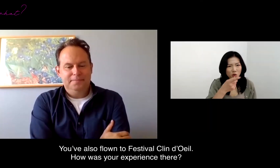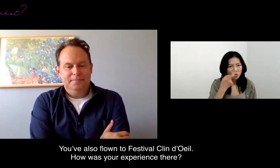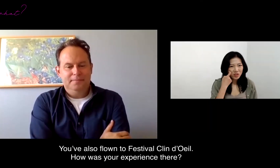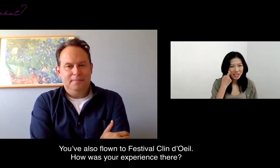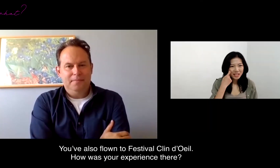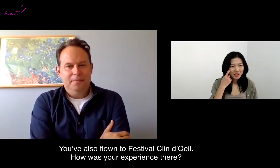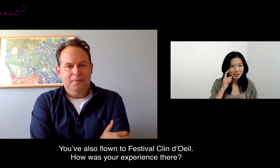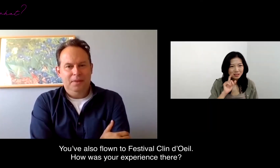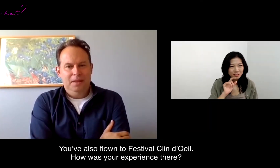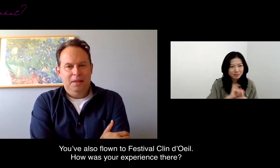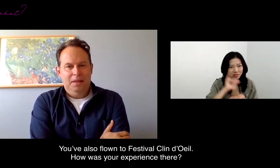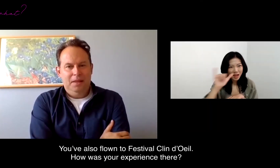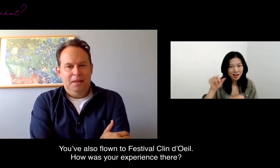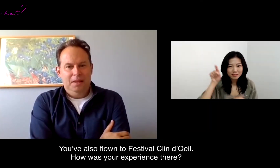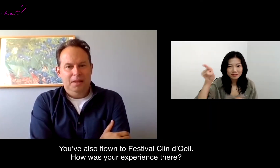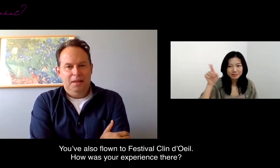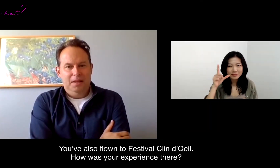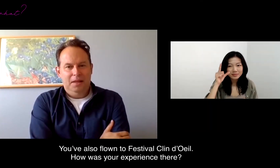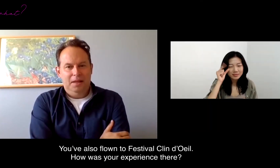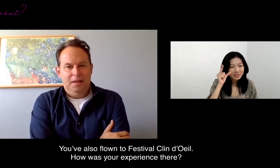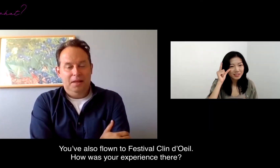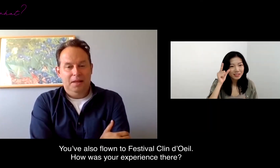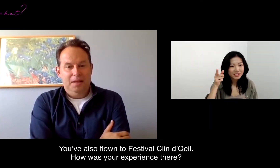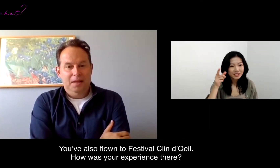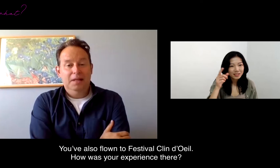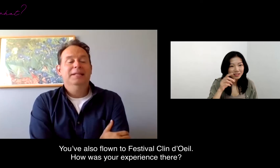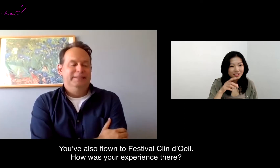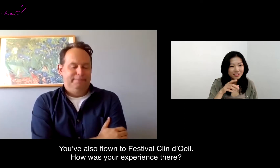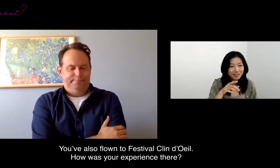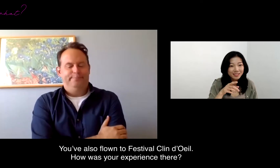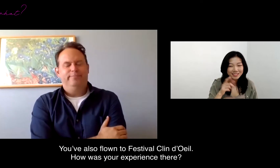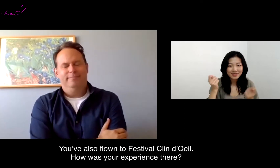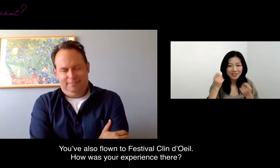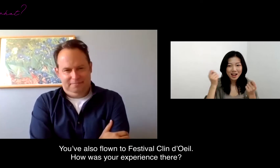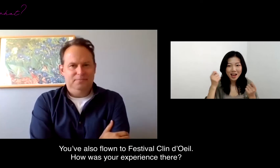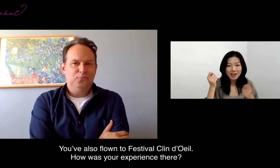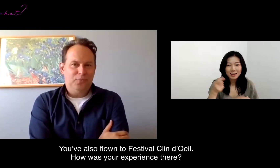You've also flown to Festival Plen d'Oie. How was your experience there?